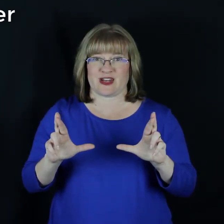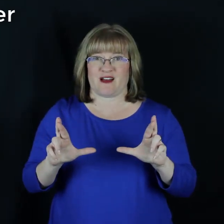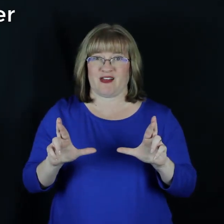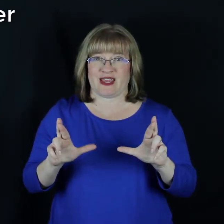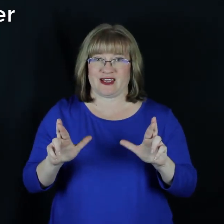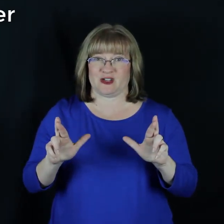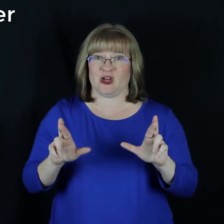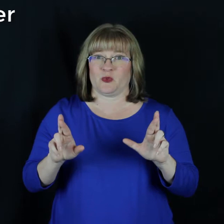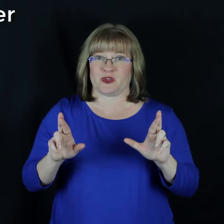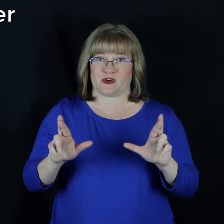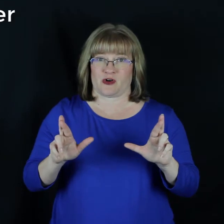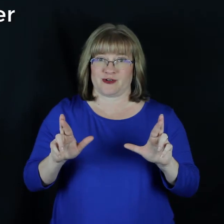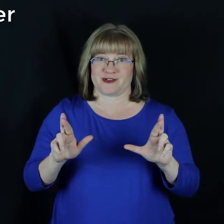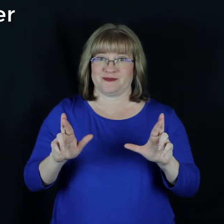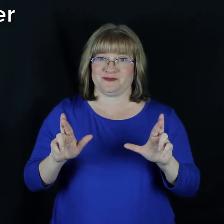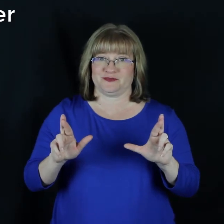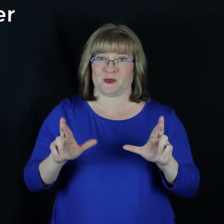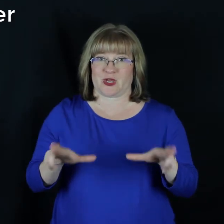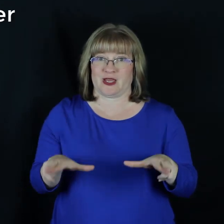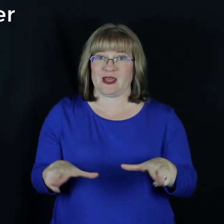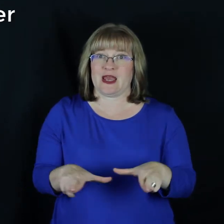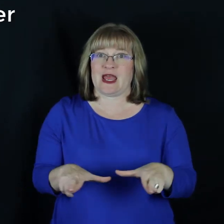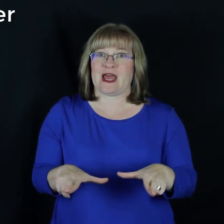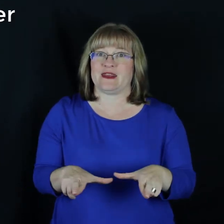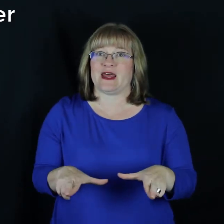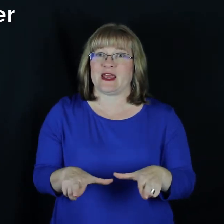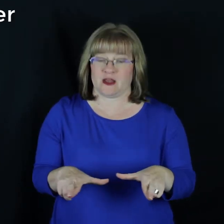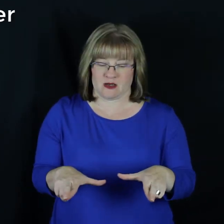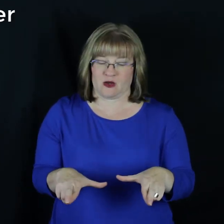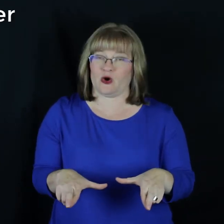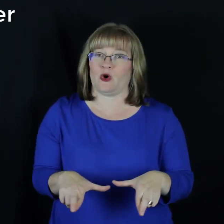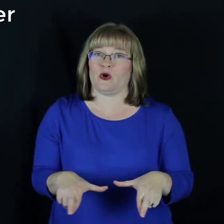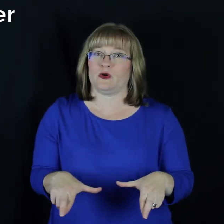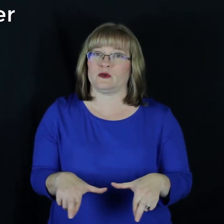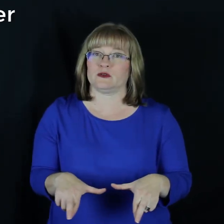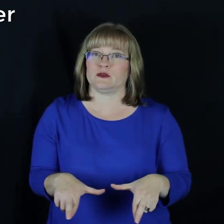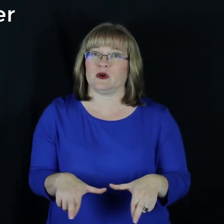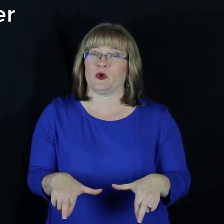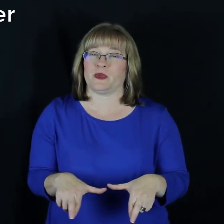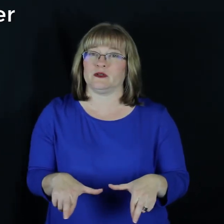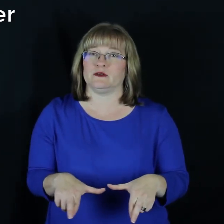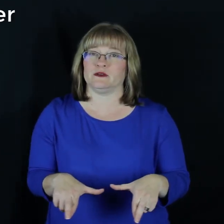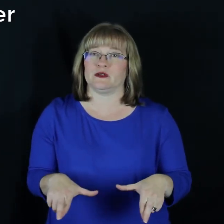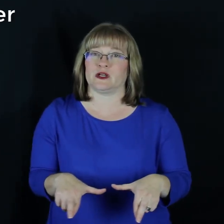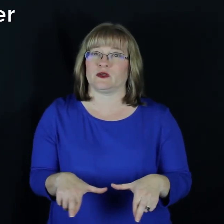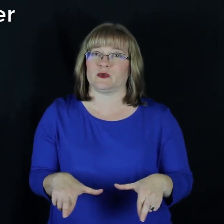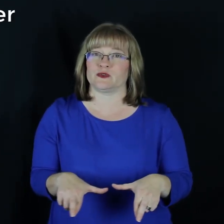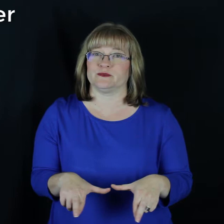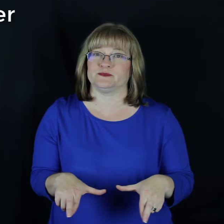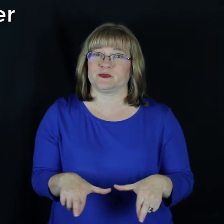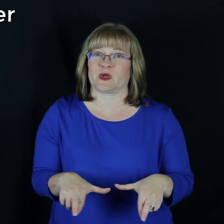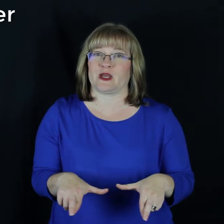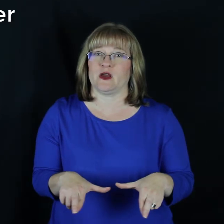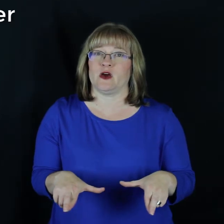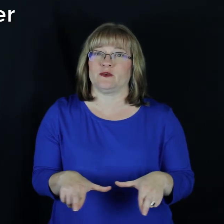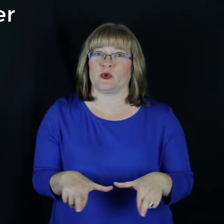L hand with R's. Okay, and they open and close, okay, for